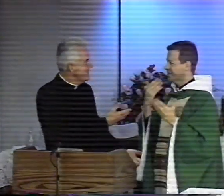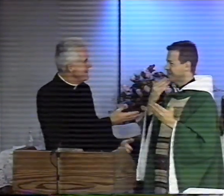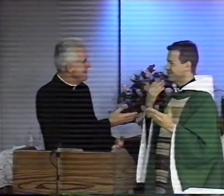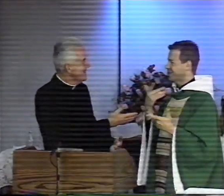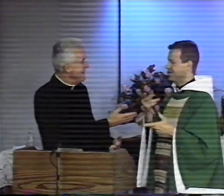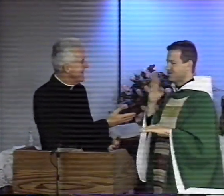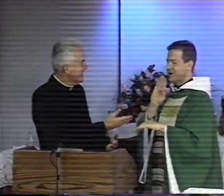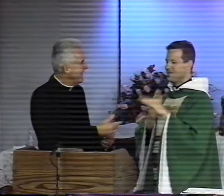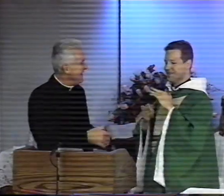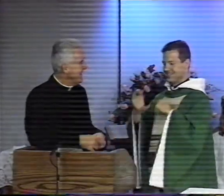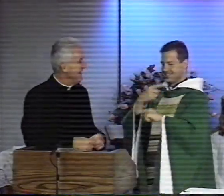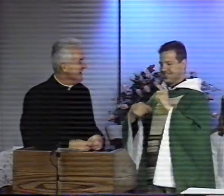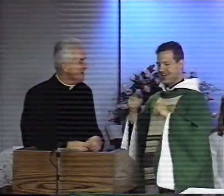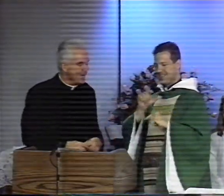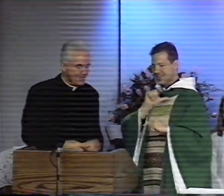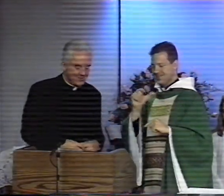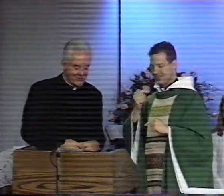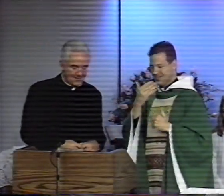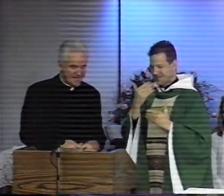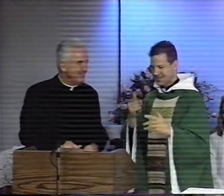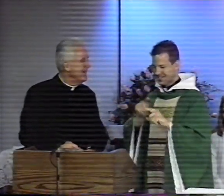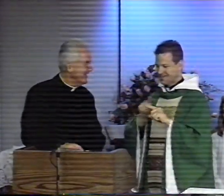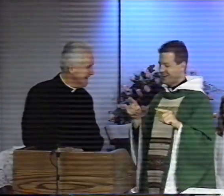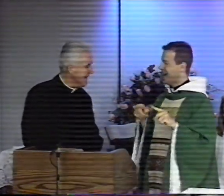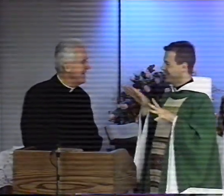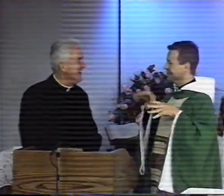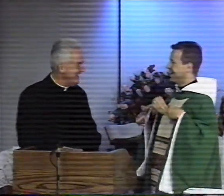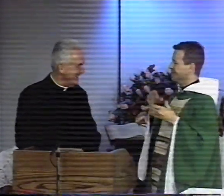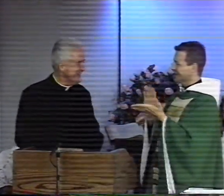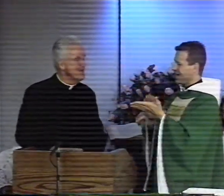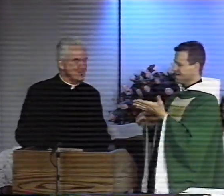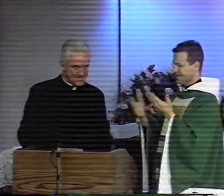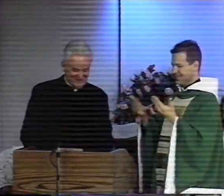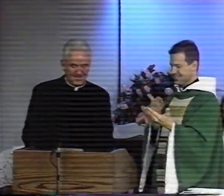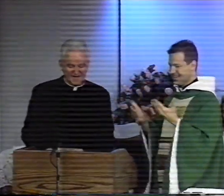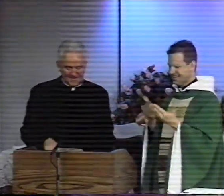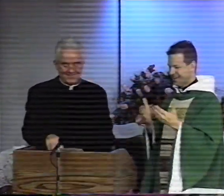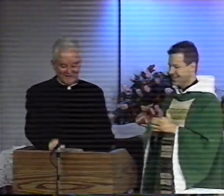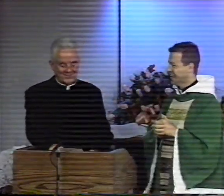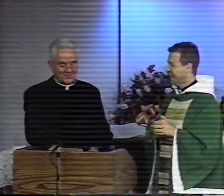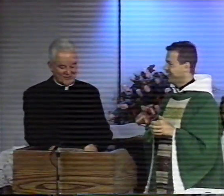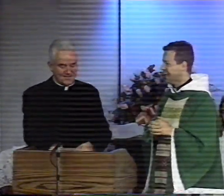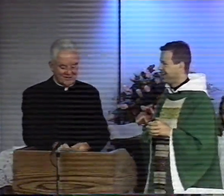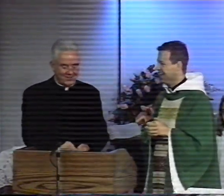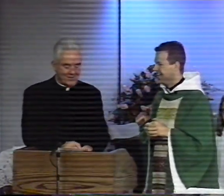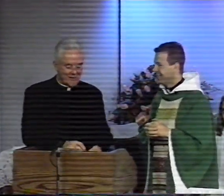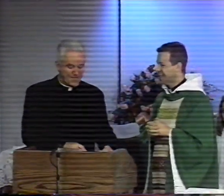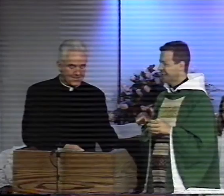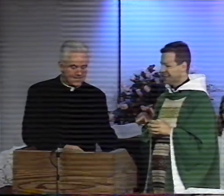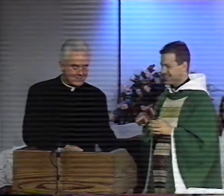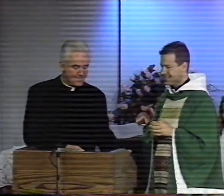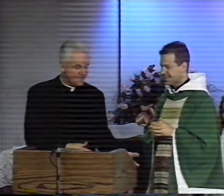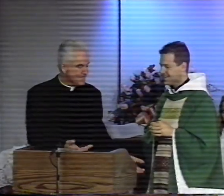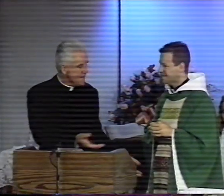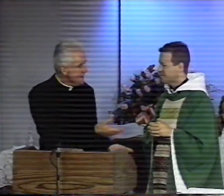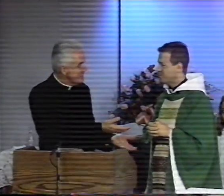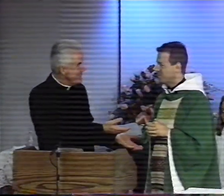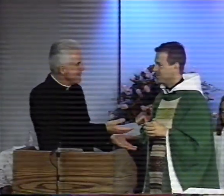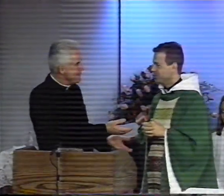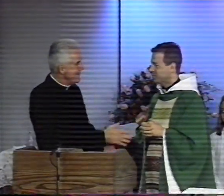thank you. That's sort of humbling to sign that I'm a good priest, but I'll accept the compliment anyway. Good. But tell us about your